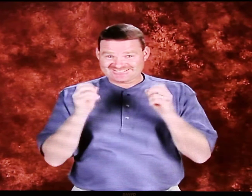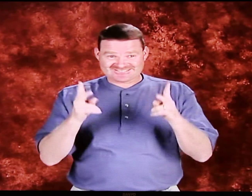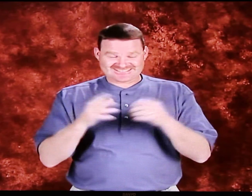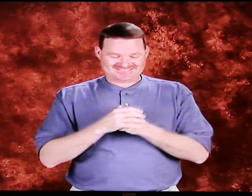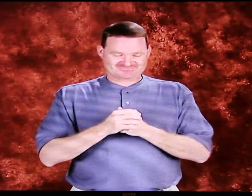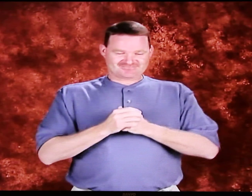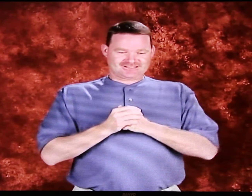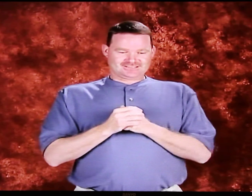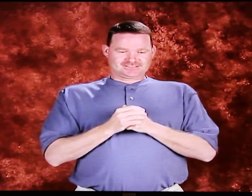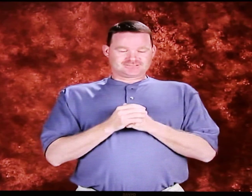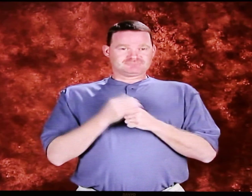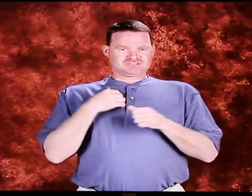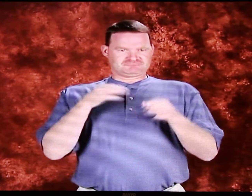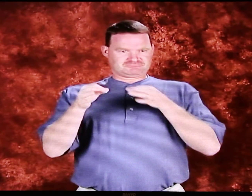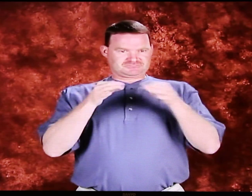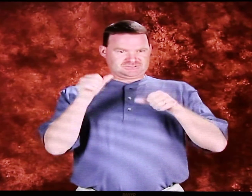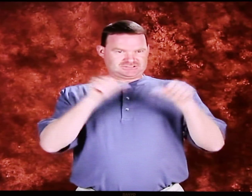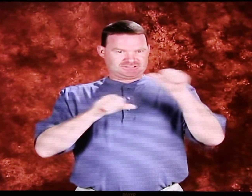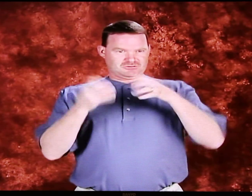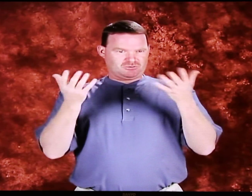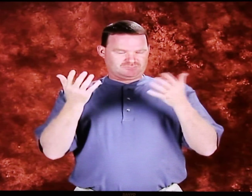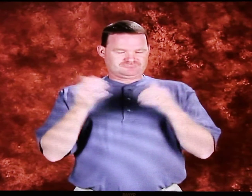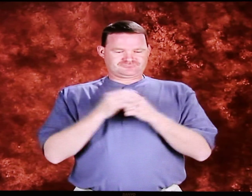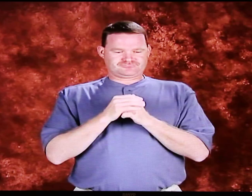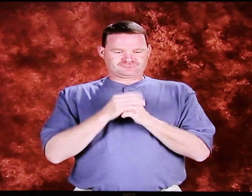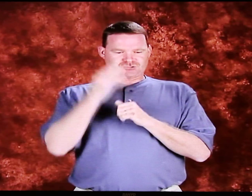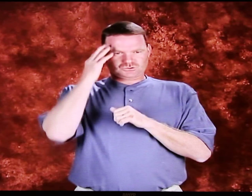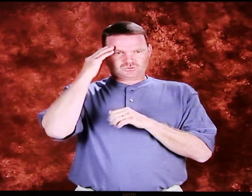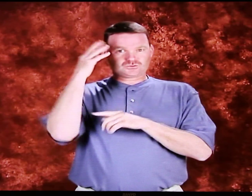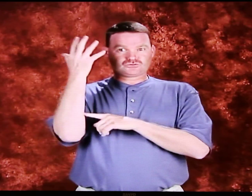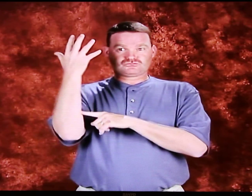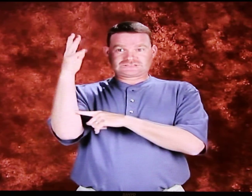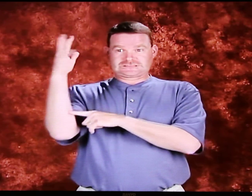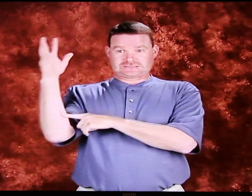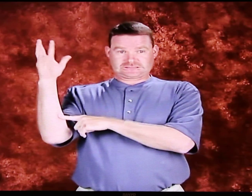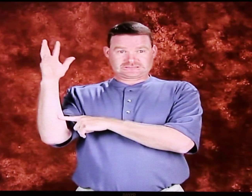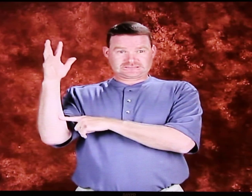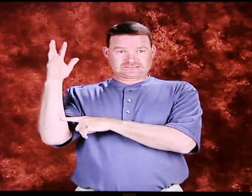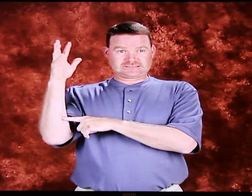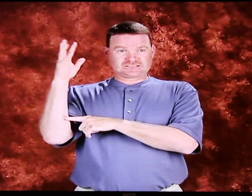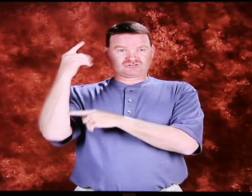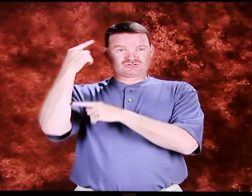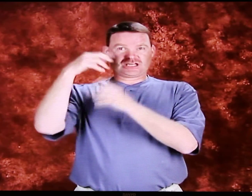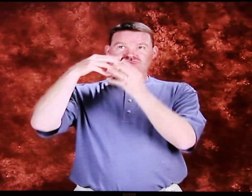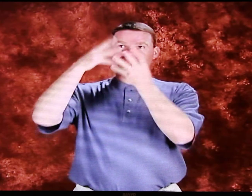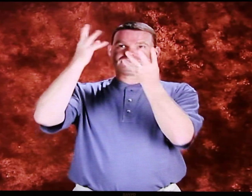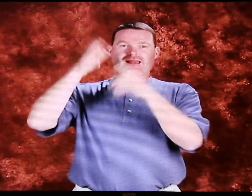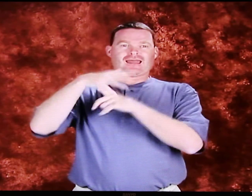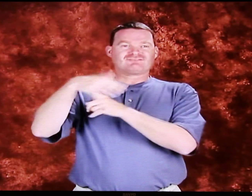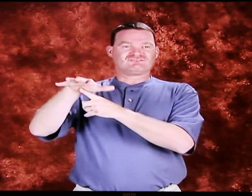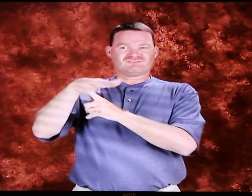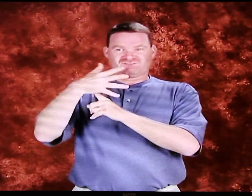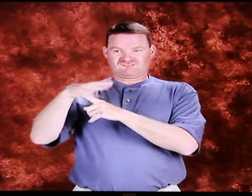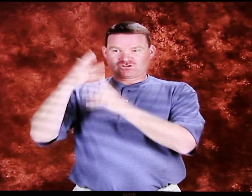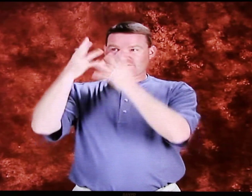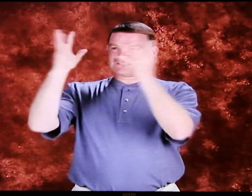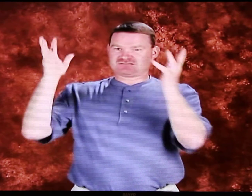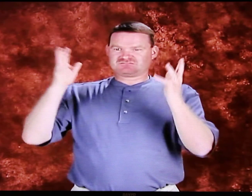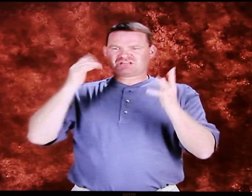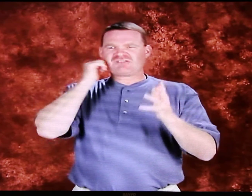ready? Okay. So I'd like to explain a little bit about science related to trees. Now you see all